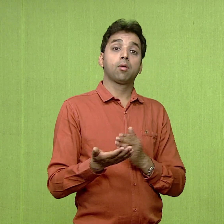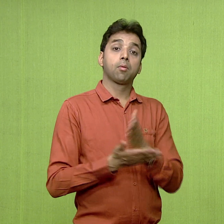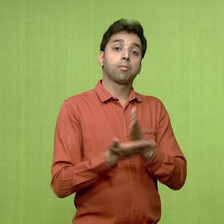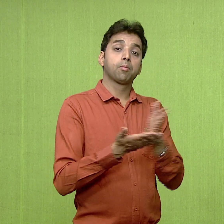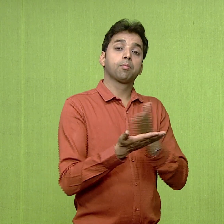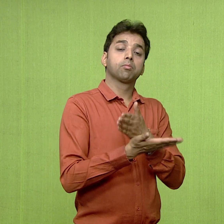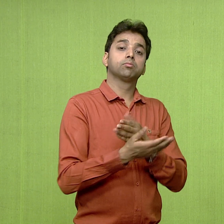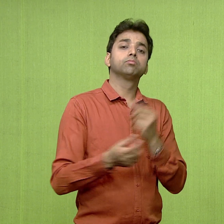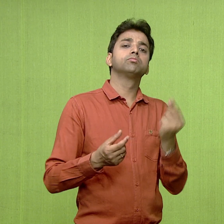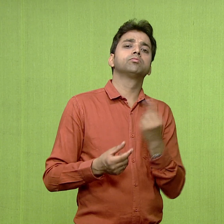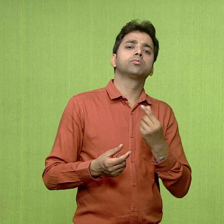used for education.